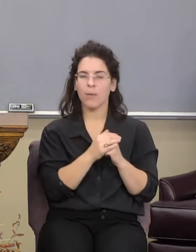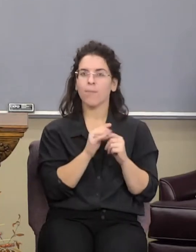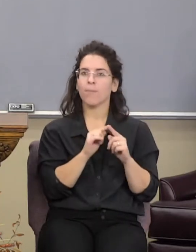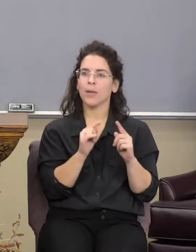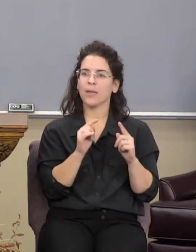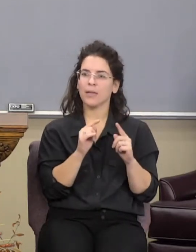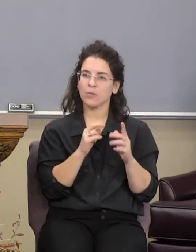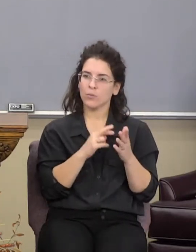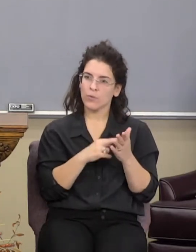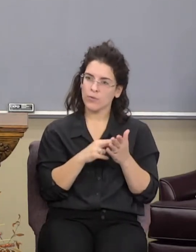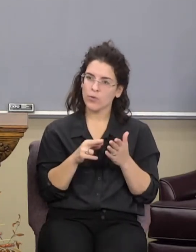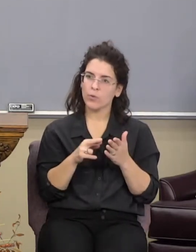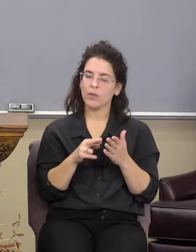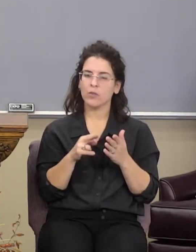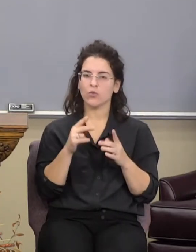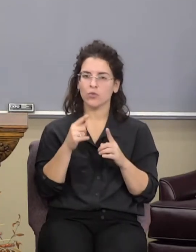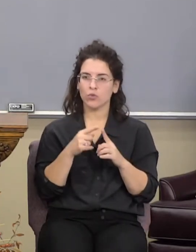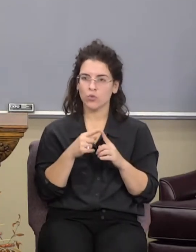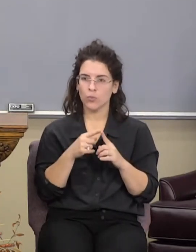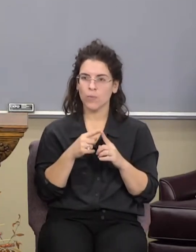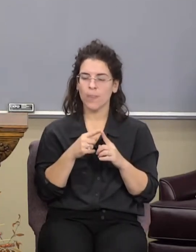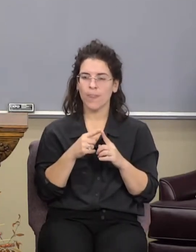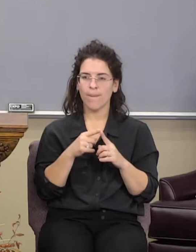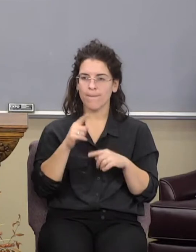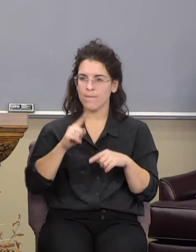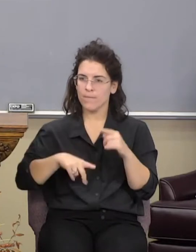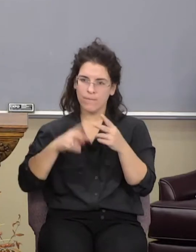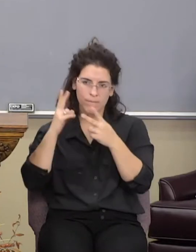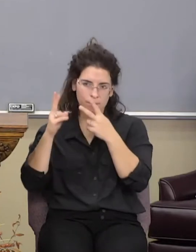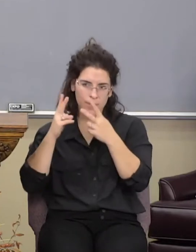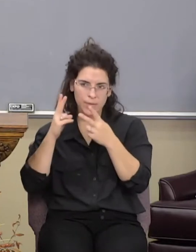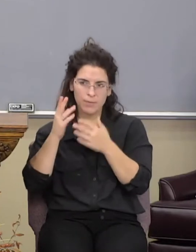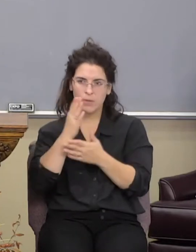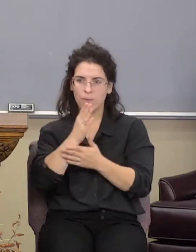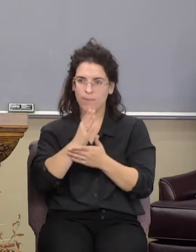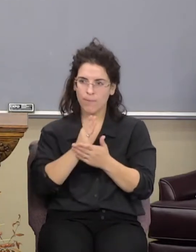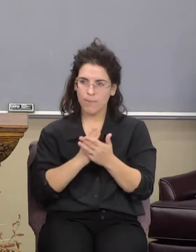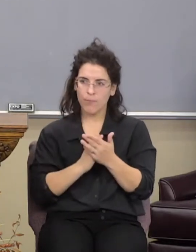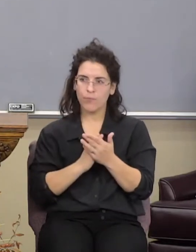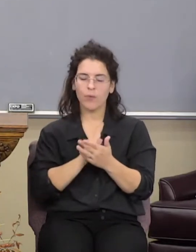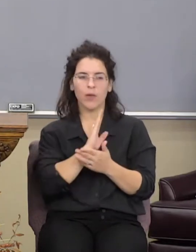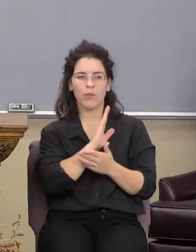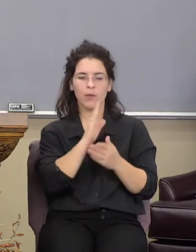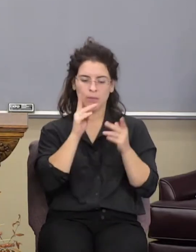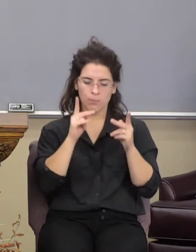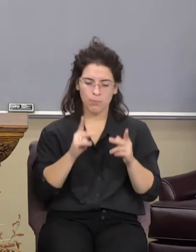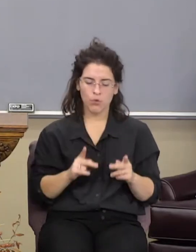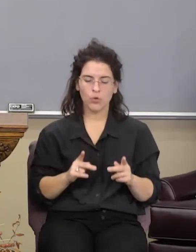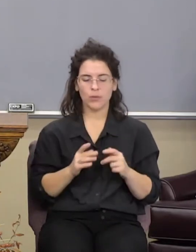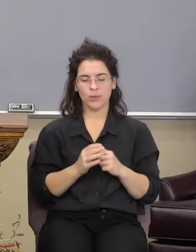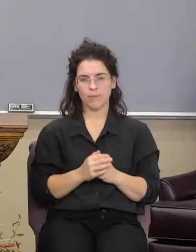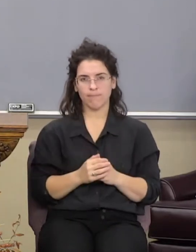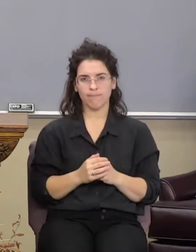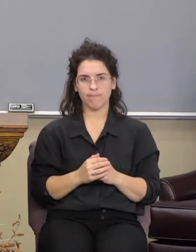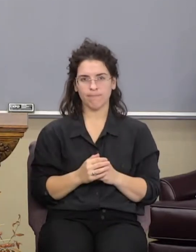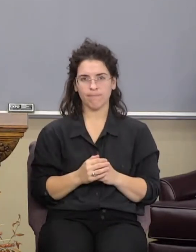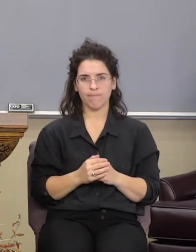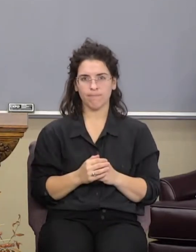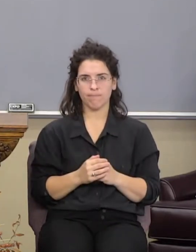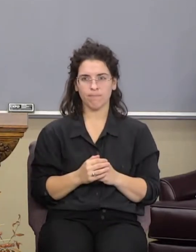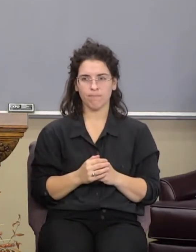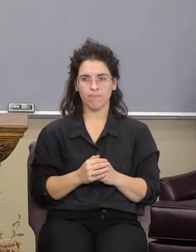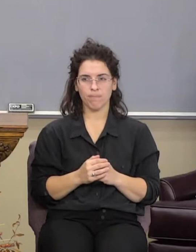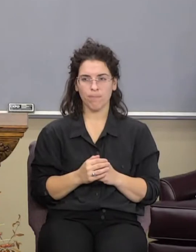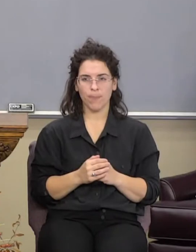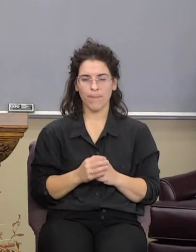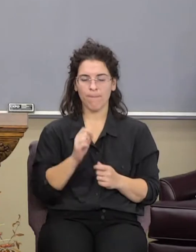is referring to the invisible aspect of his person, okay? Specifically,